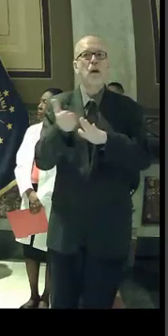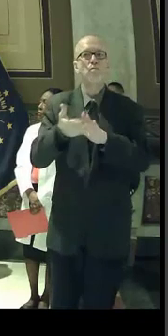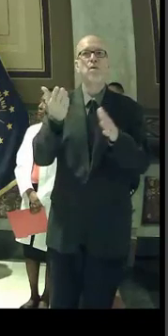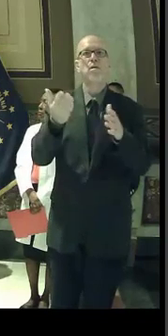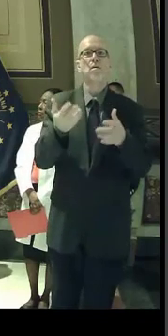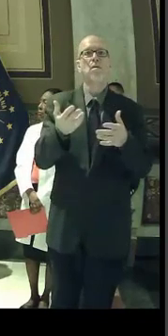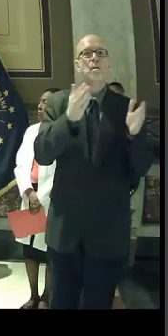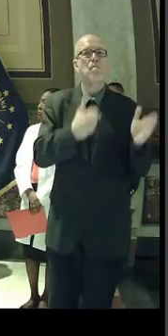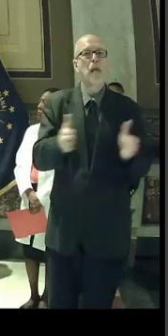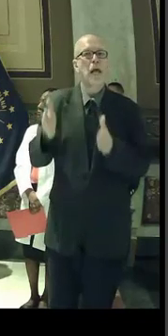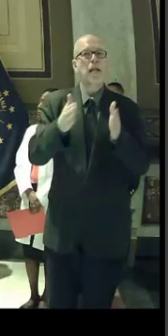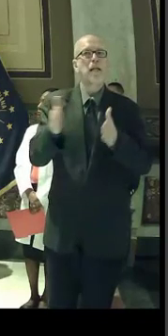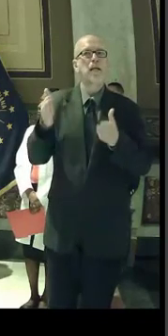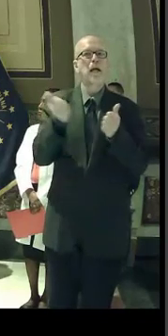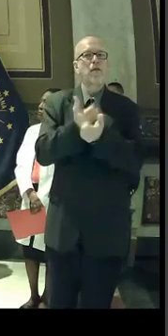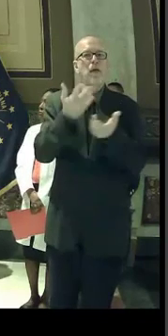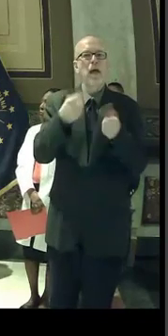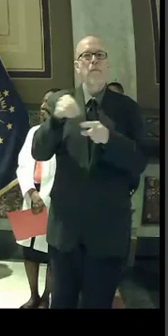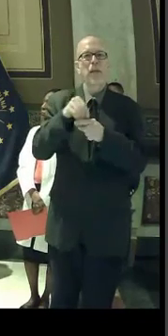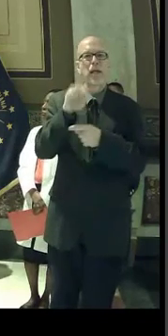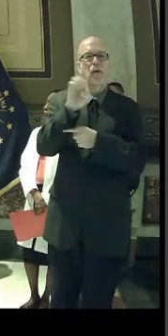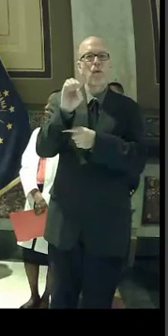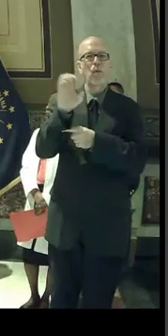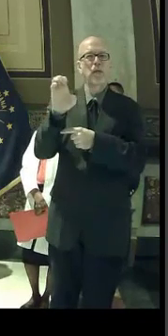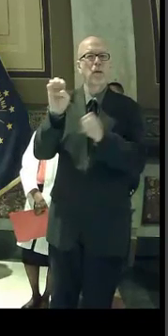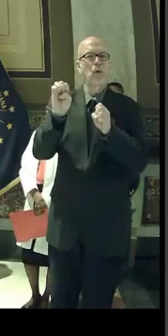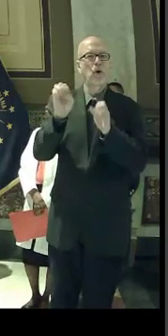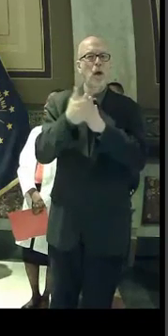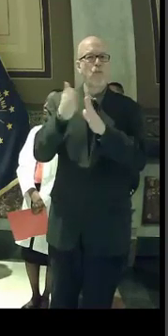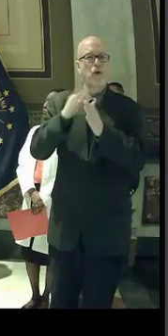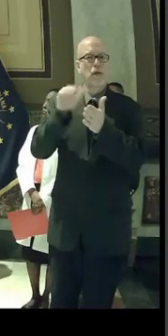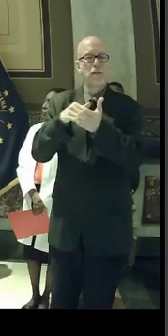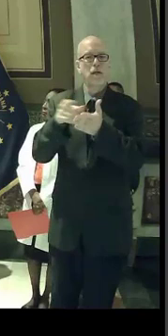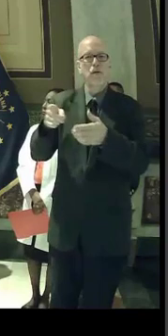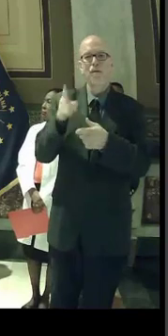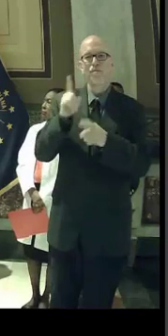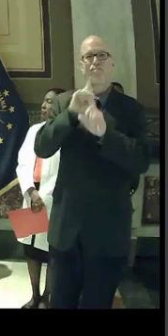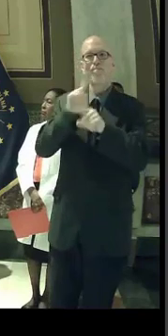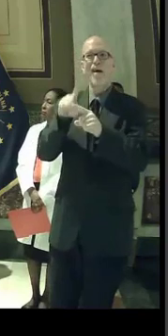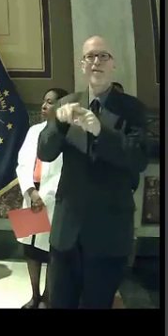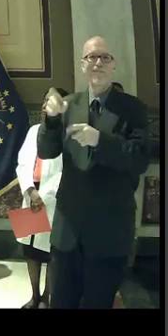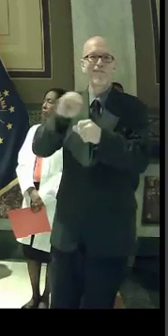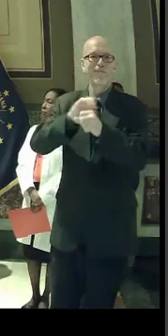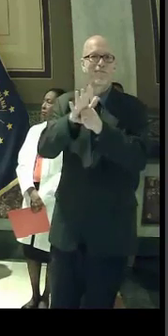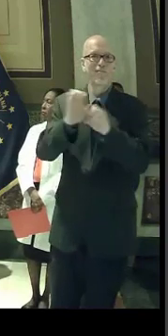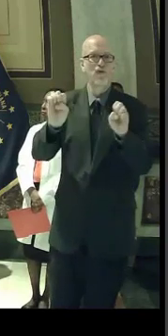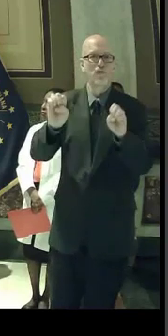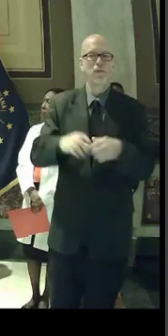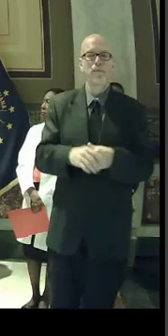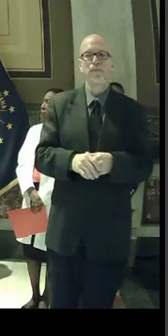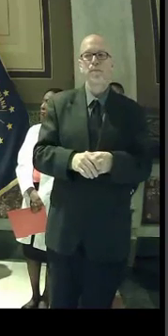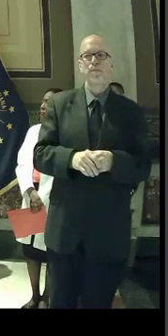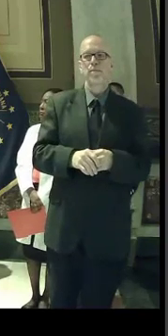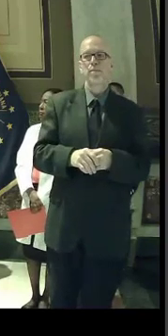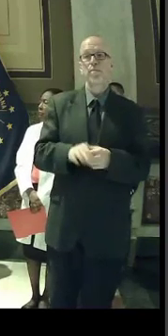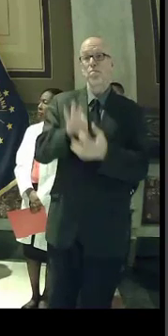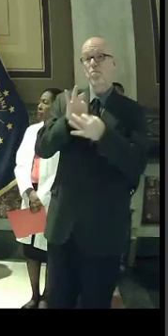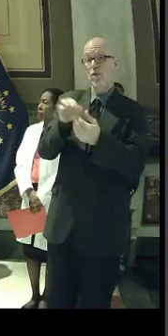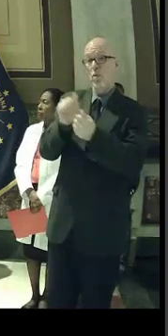that take place in the EOC in response to the COVID-19 emergency. And relative